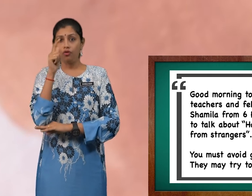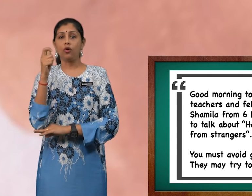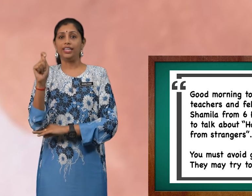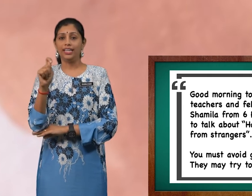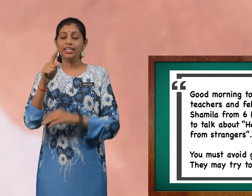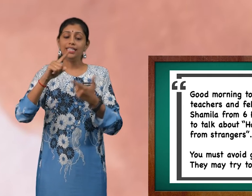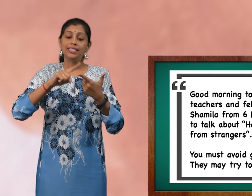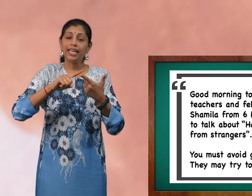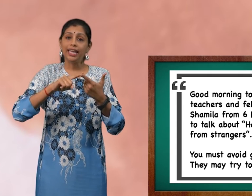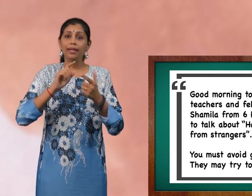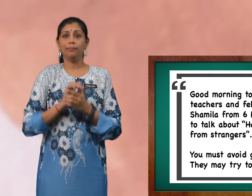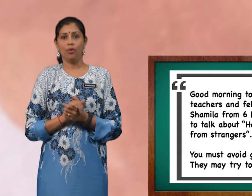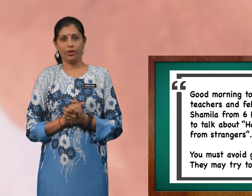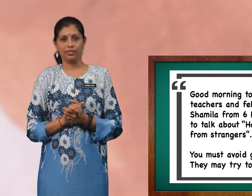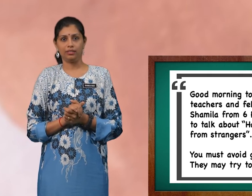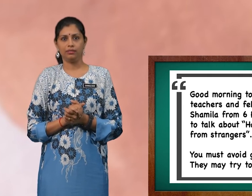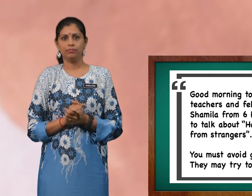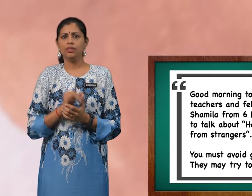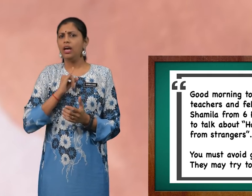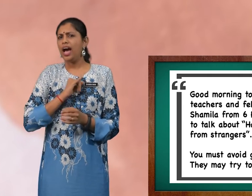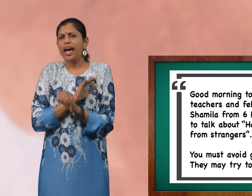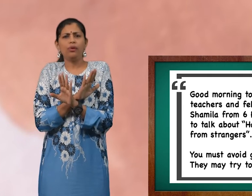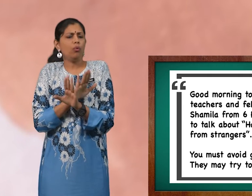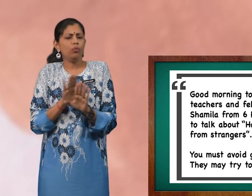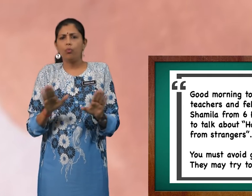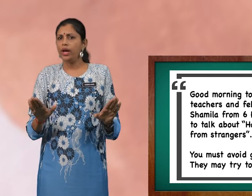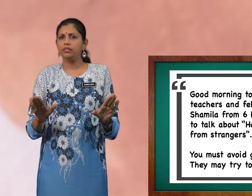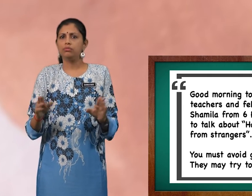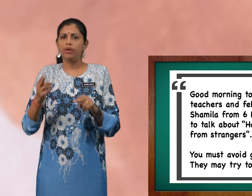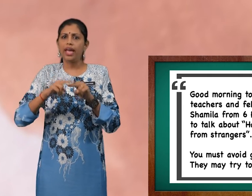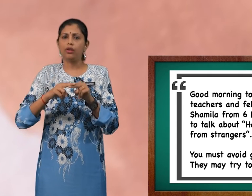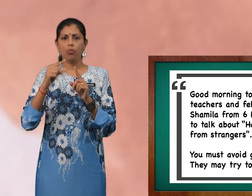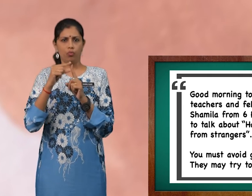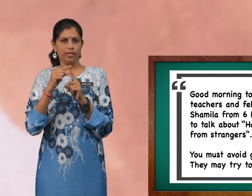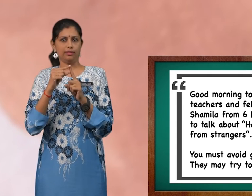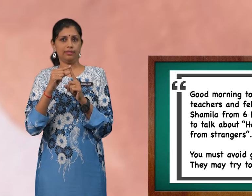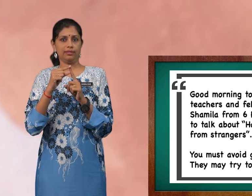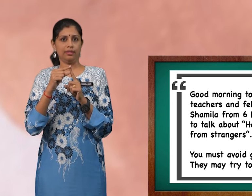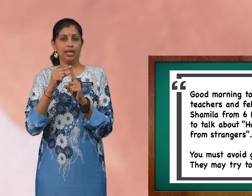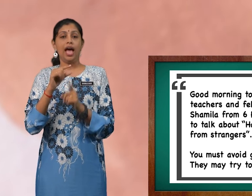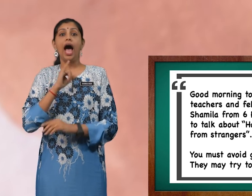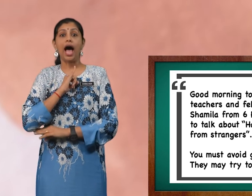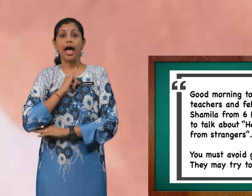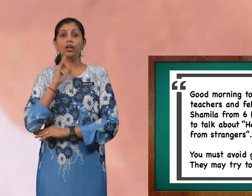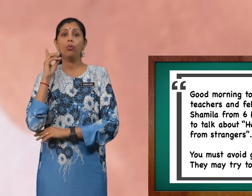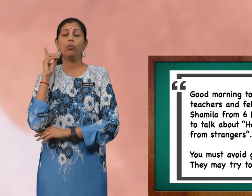For the second point, I don't want to add word. I